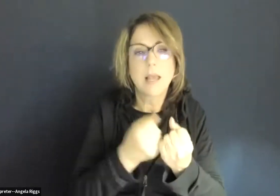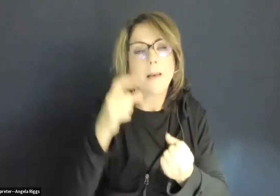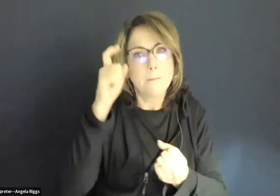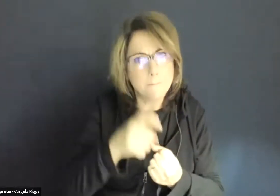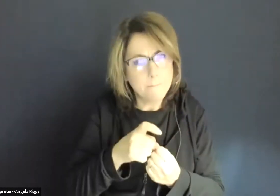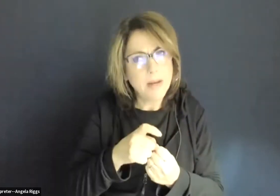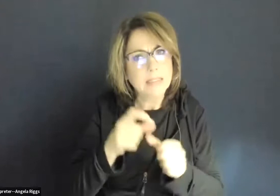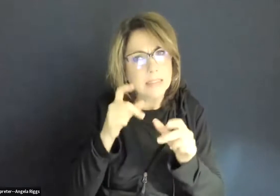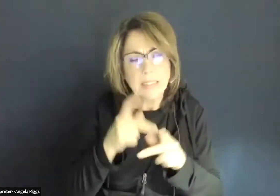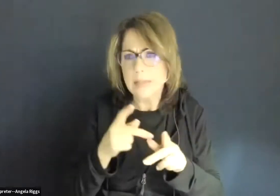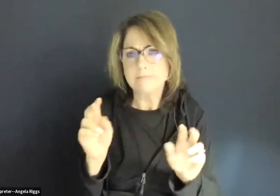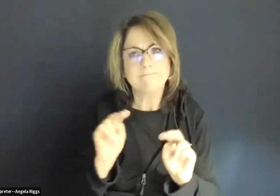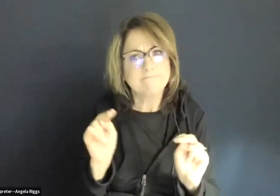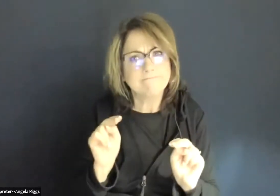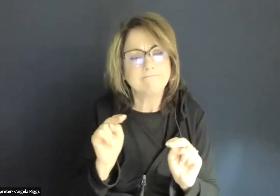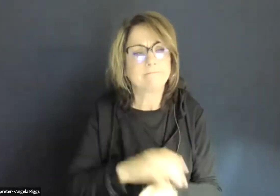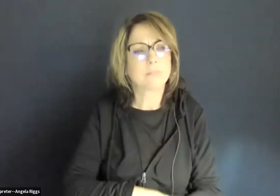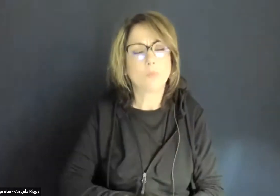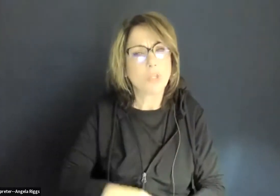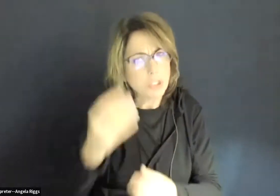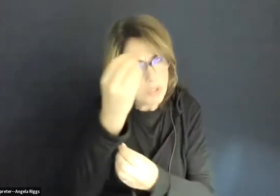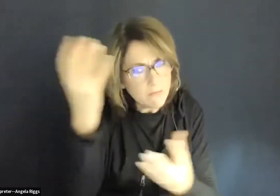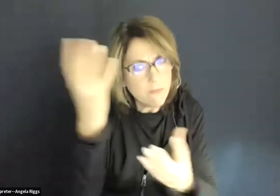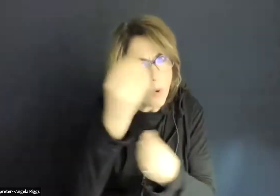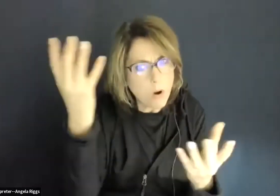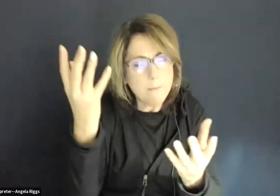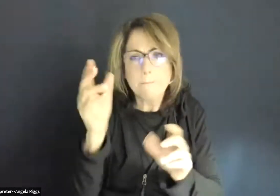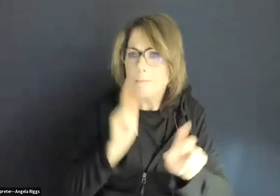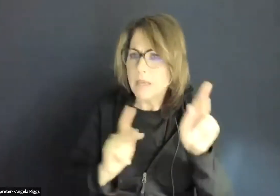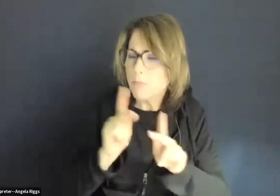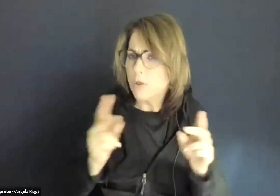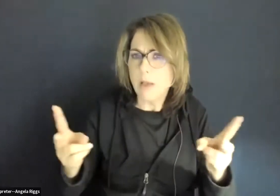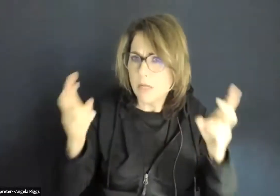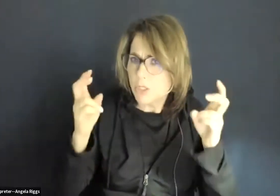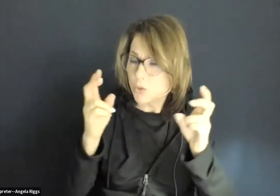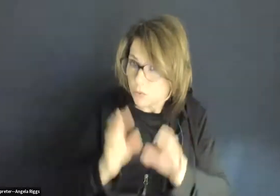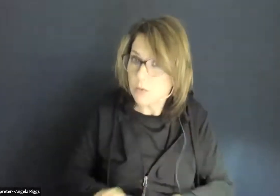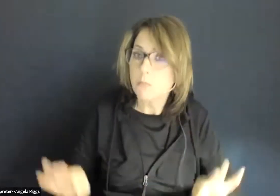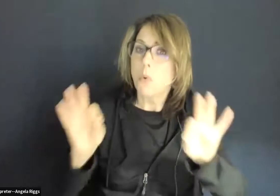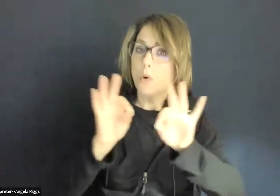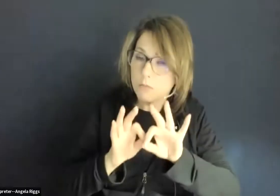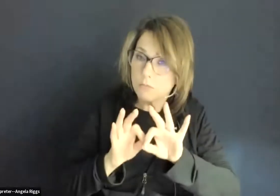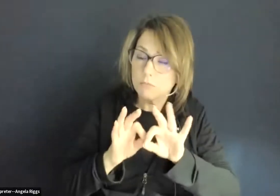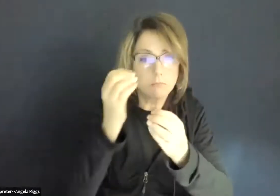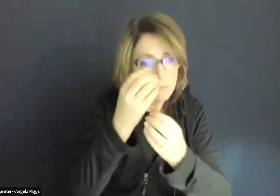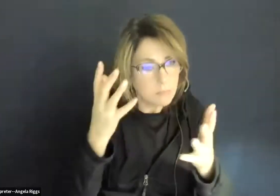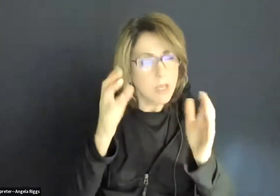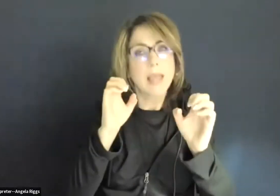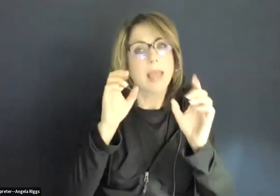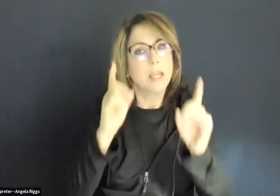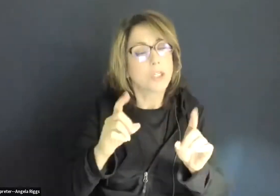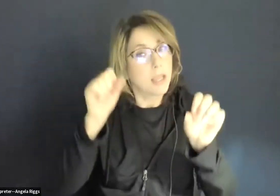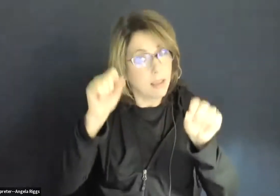remain nonpartisan. So we just inform people about the issues that are important. We can educate